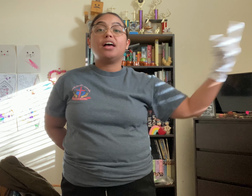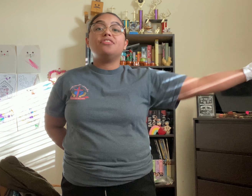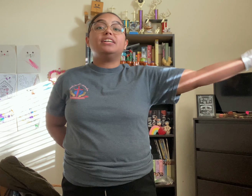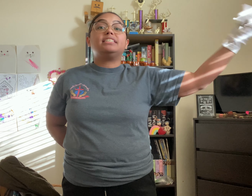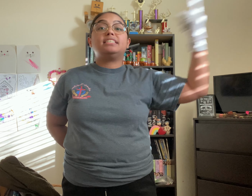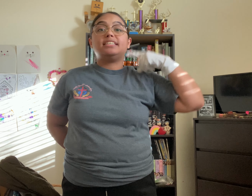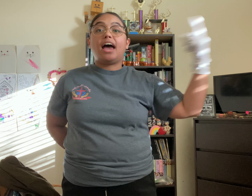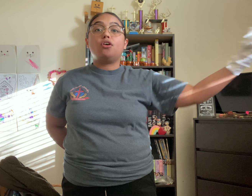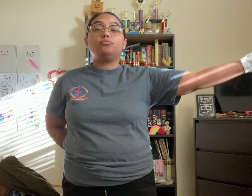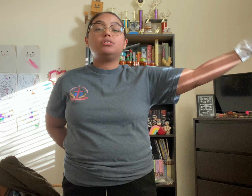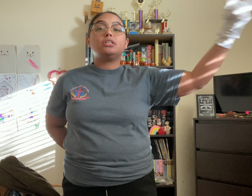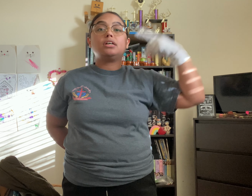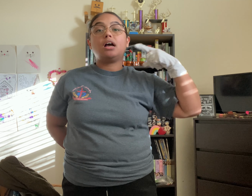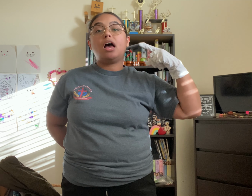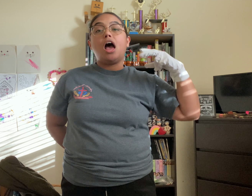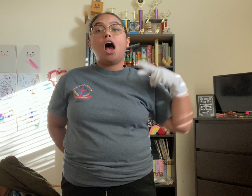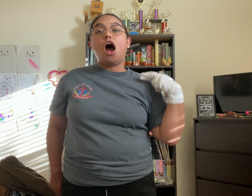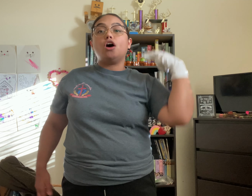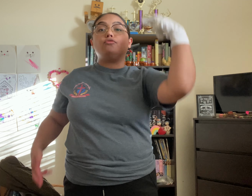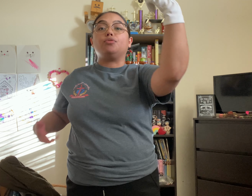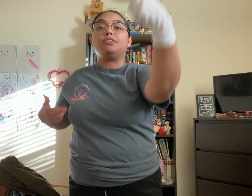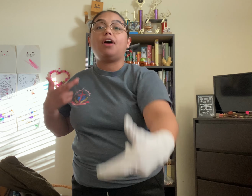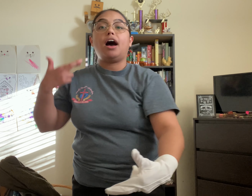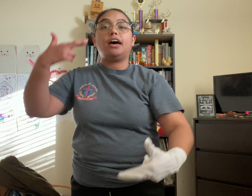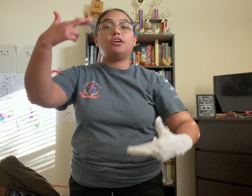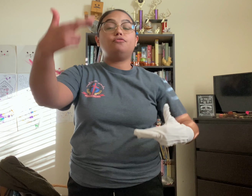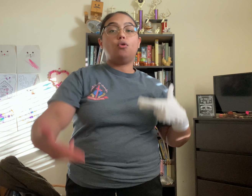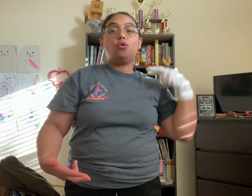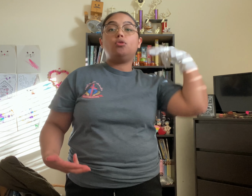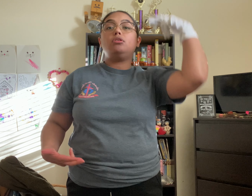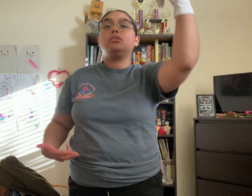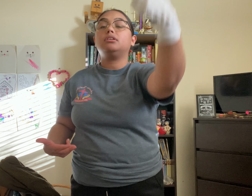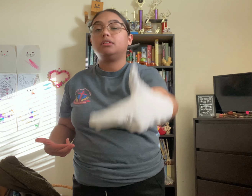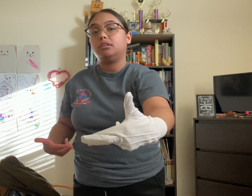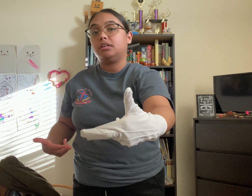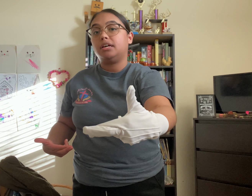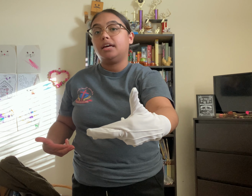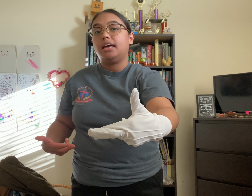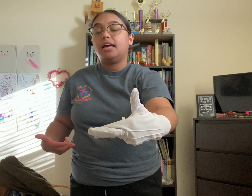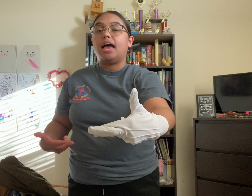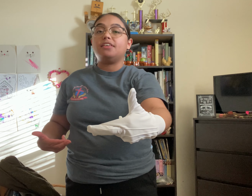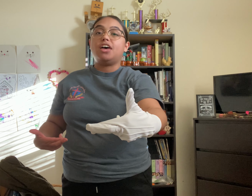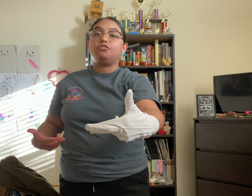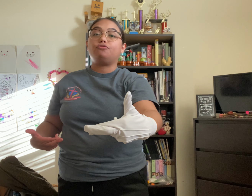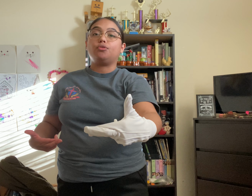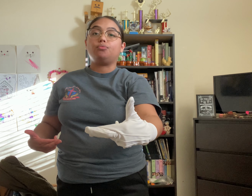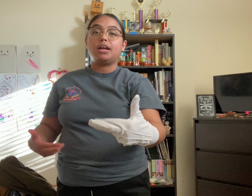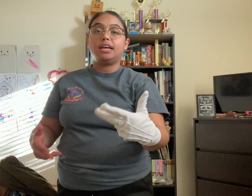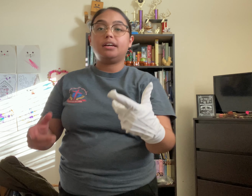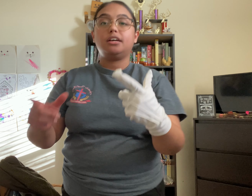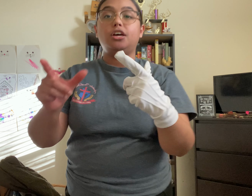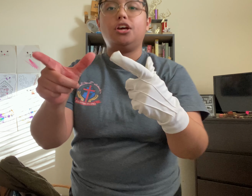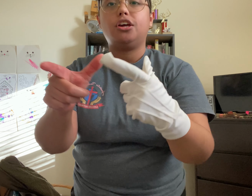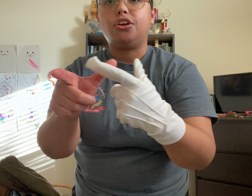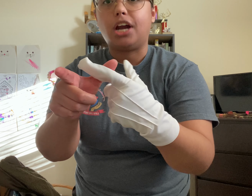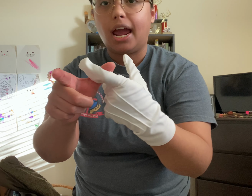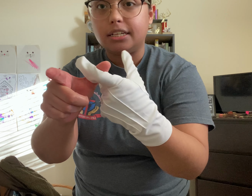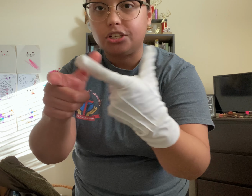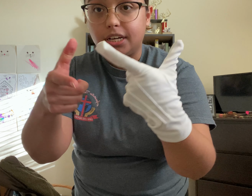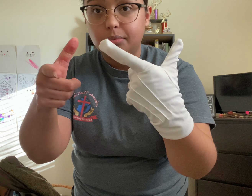the sound of revival. And then for running, your hands are going to be in